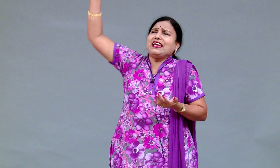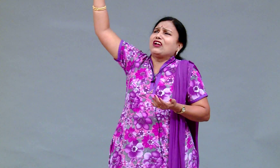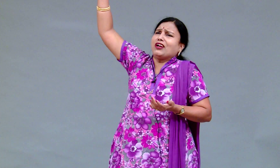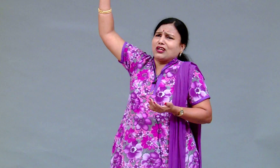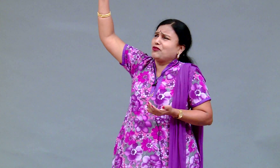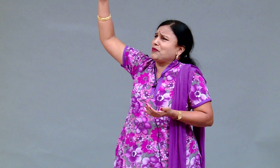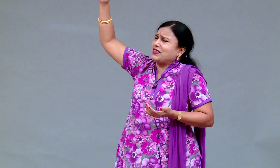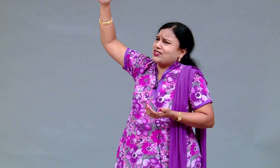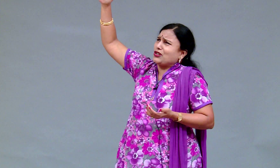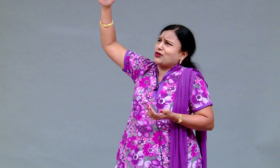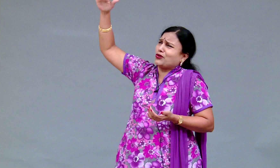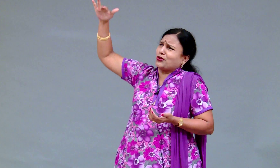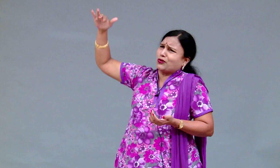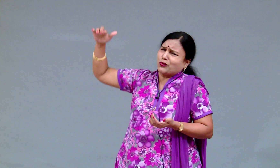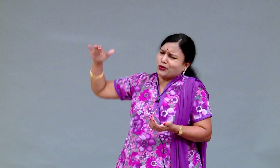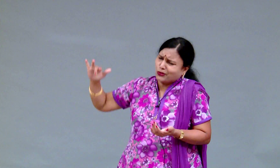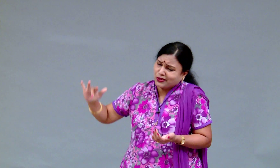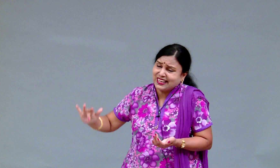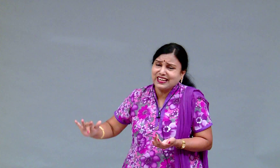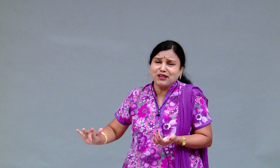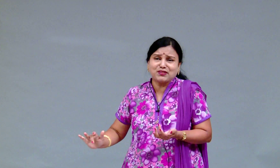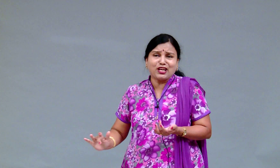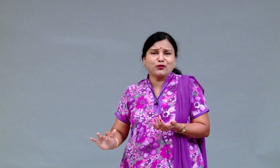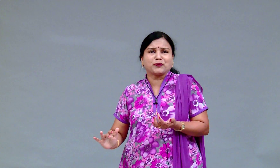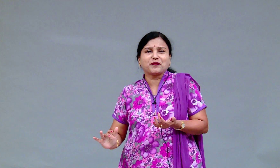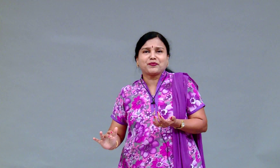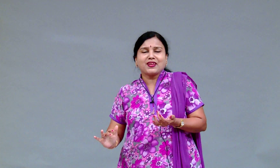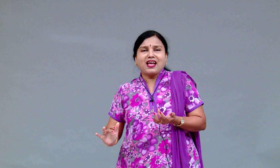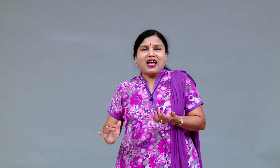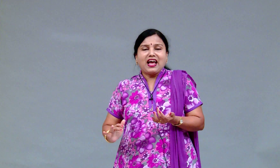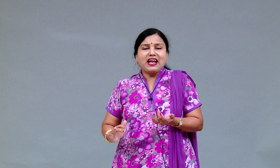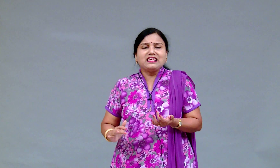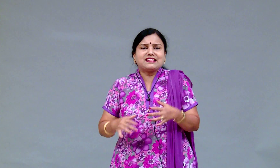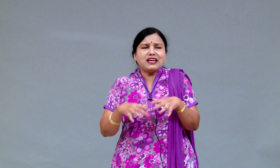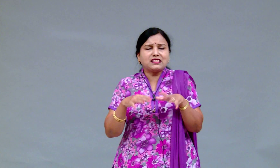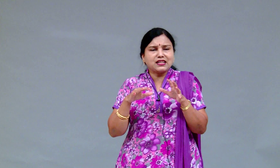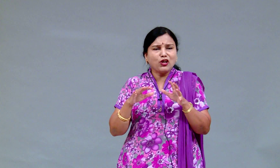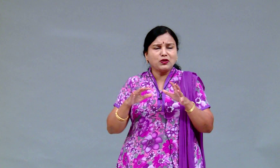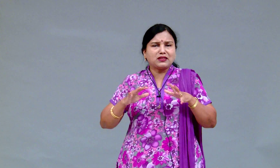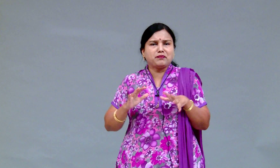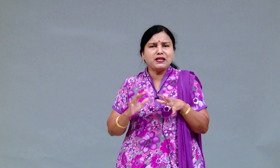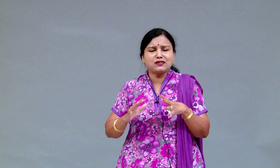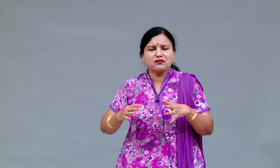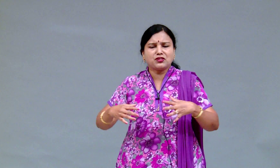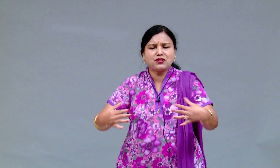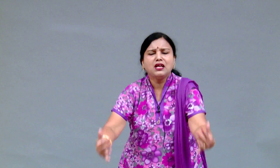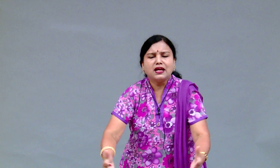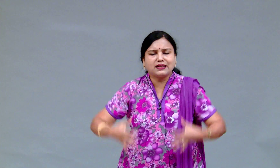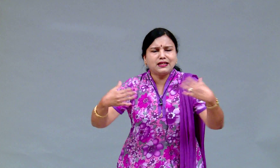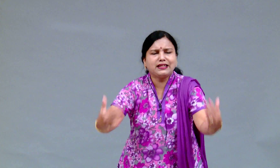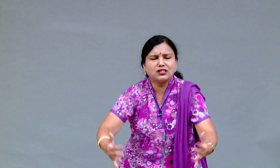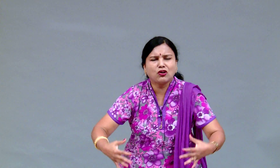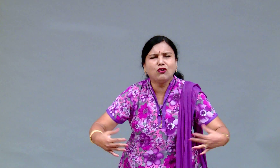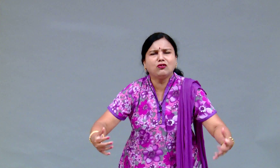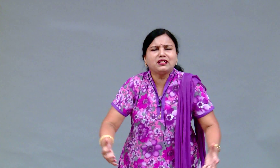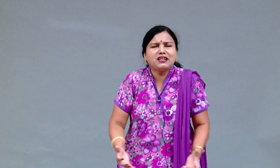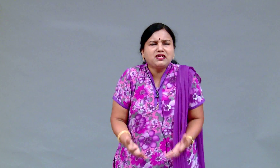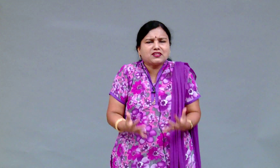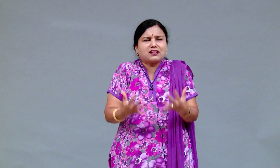got down from the tree, he came down and he sat down at the base of the tree and collected all the leaves and